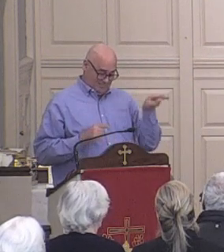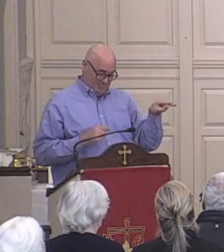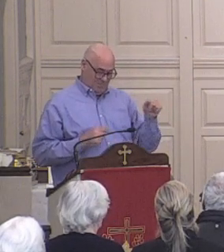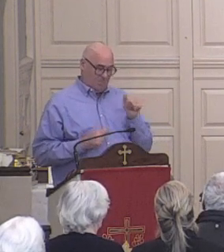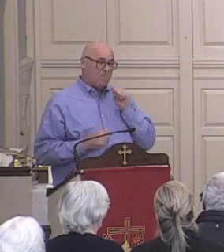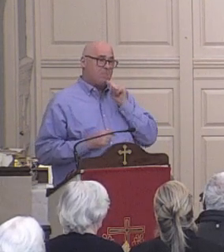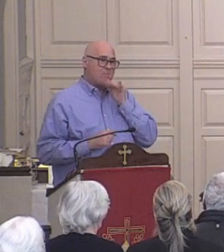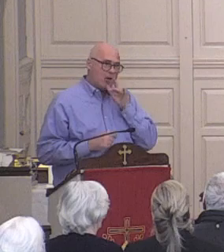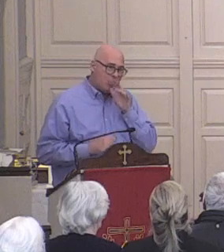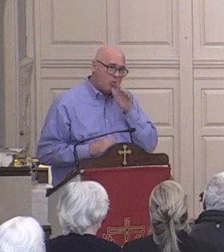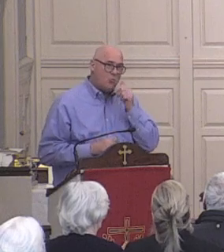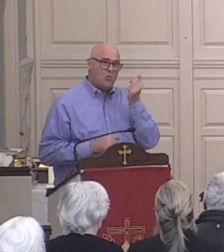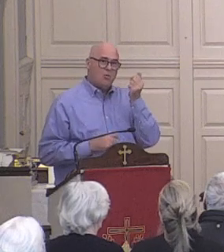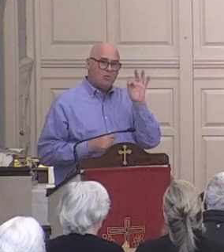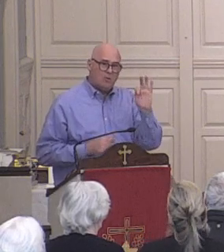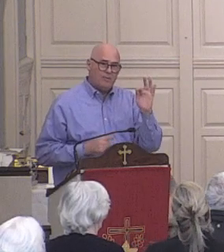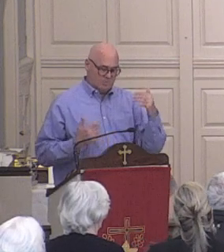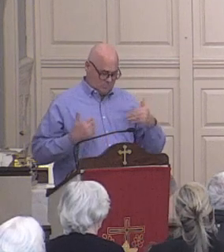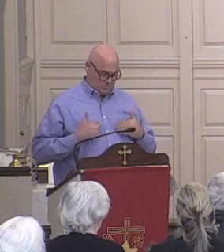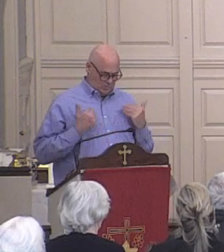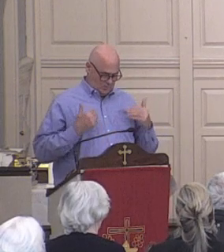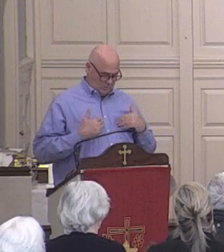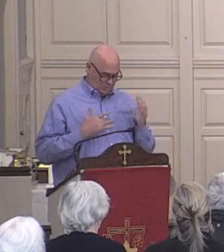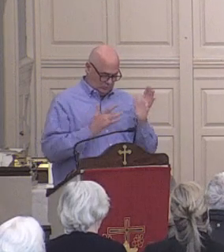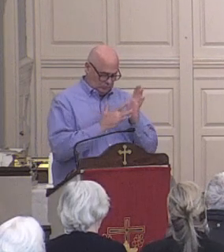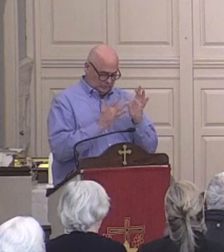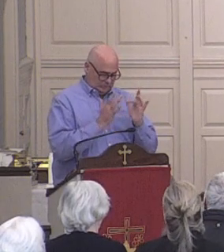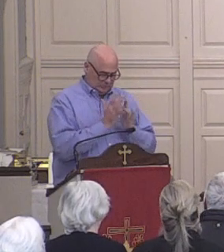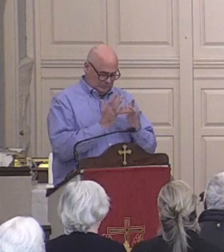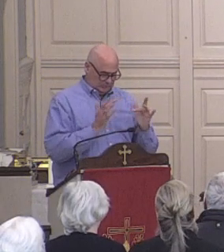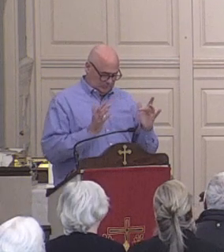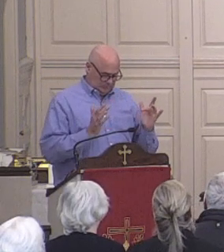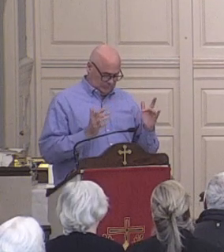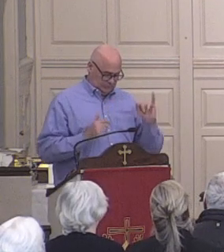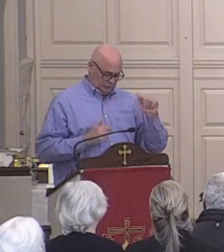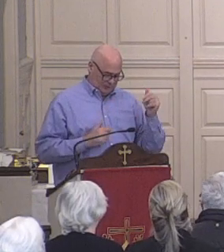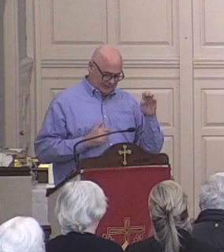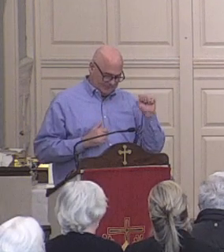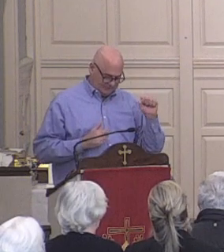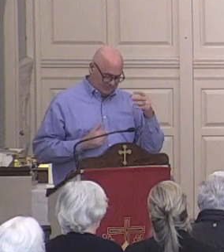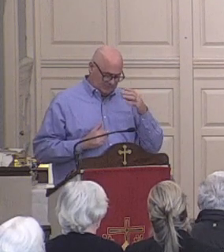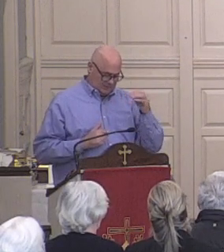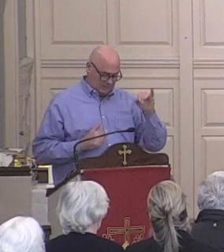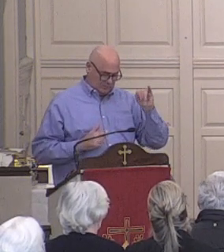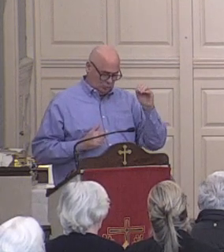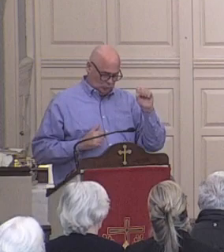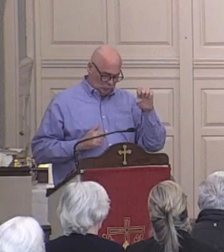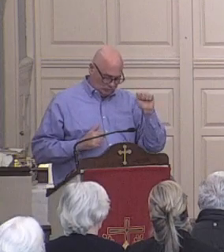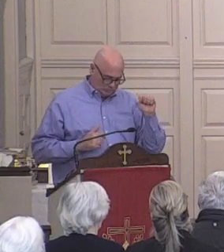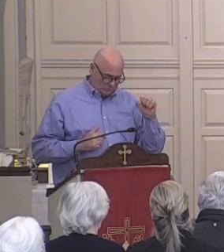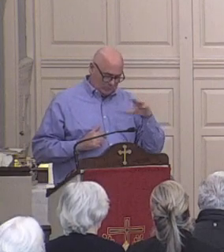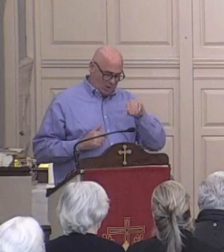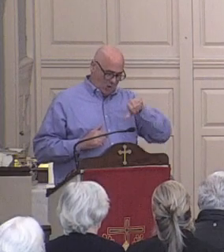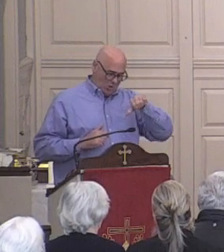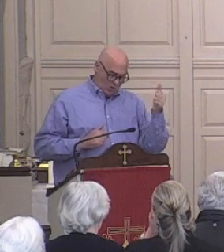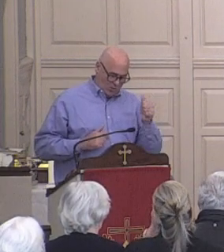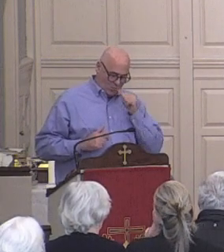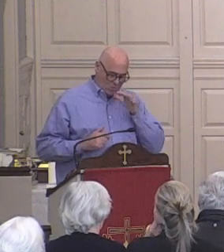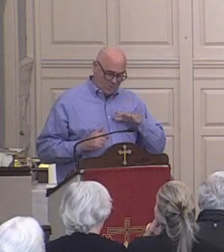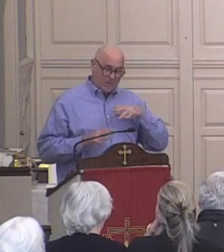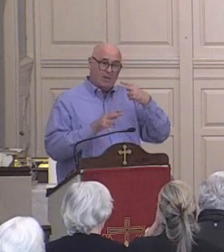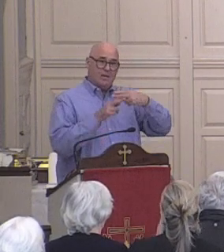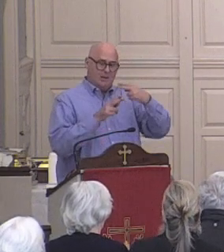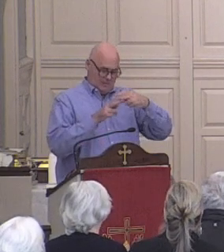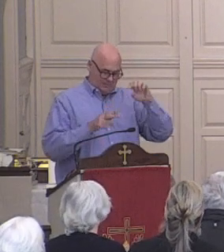Magdalene, Mary, the mother of the younger James and of Joses, and Salome.